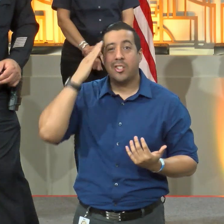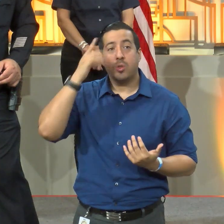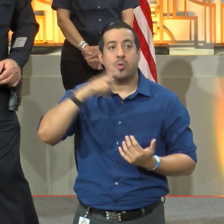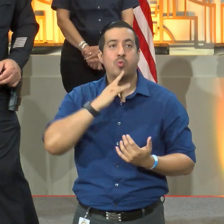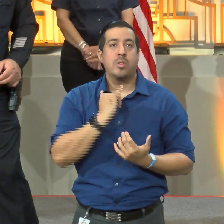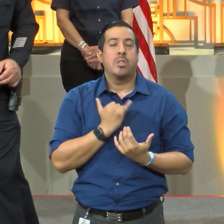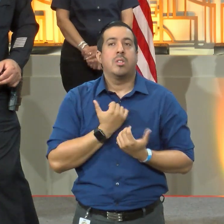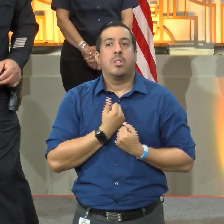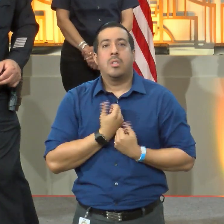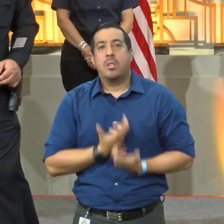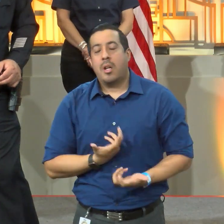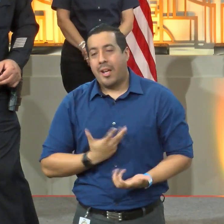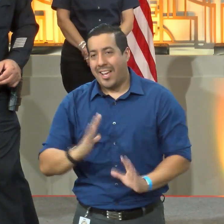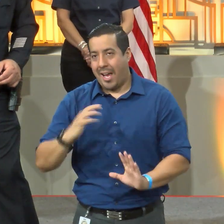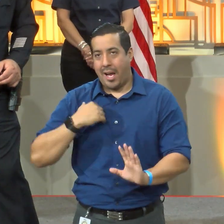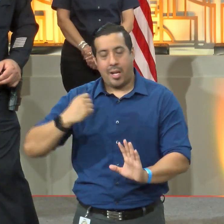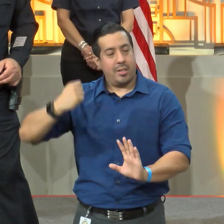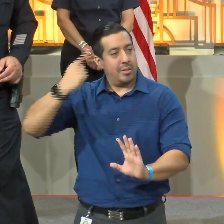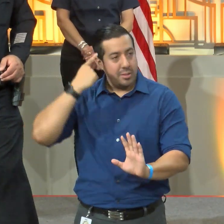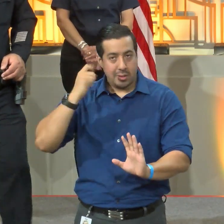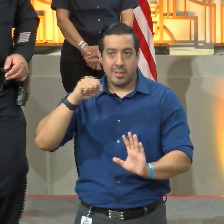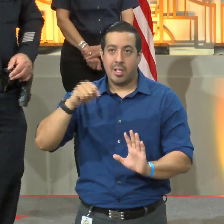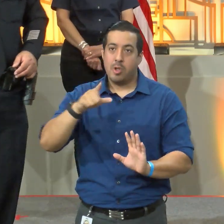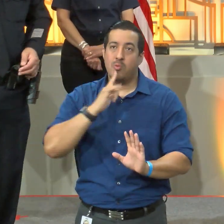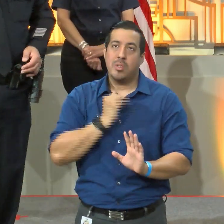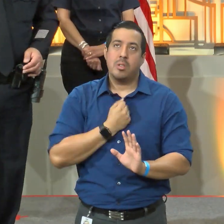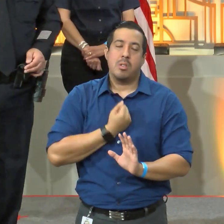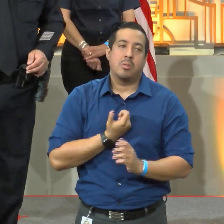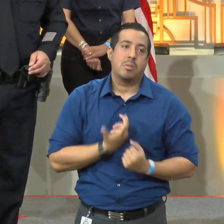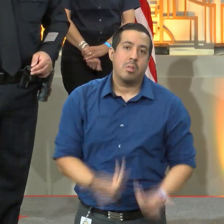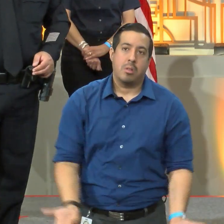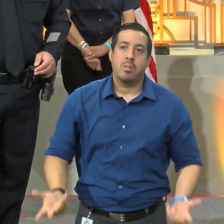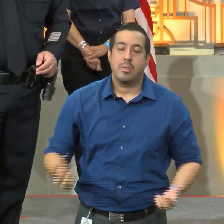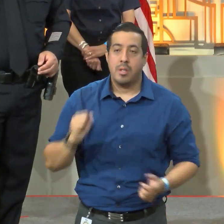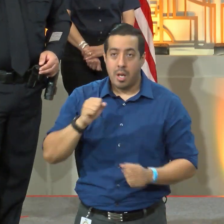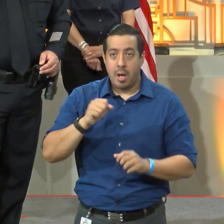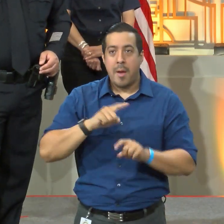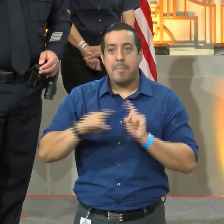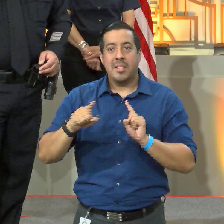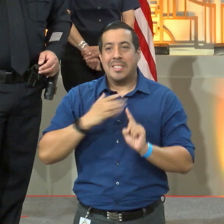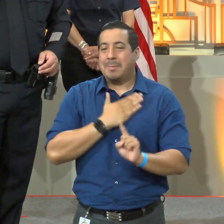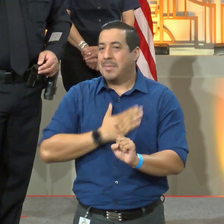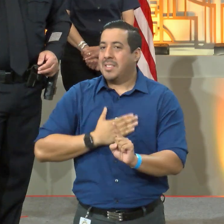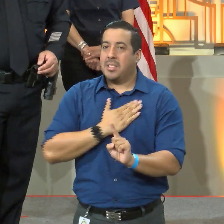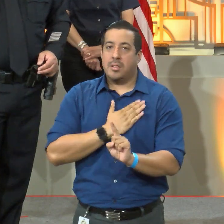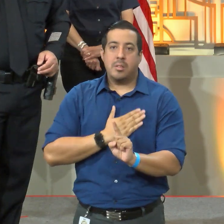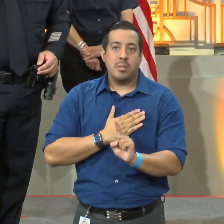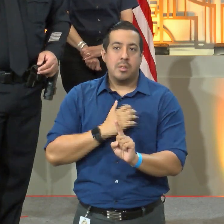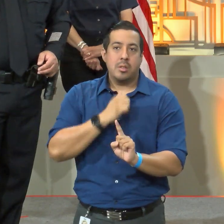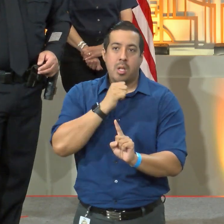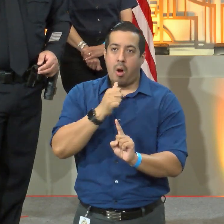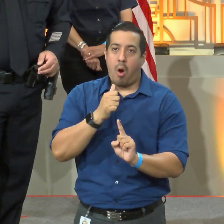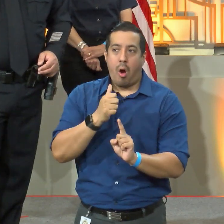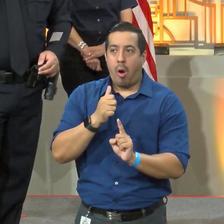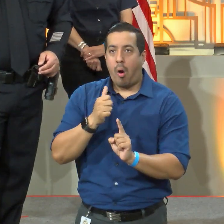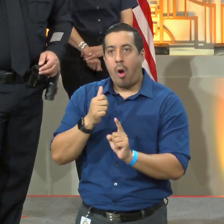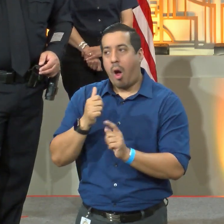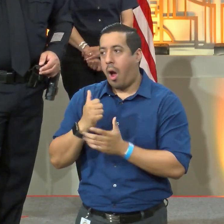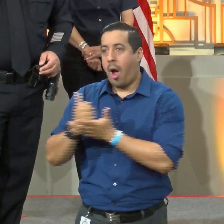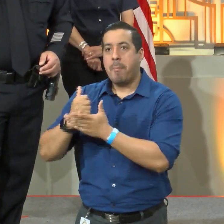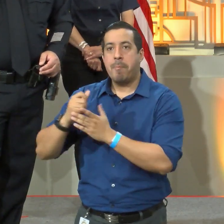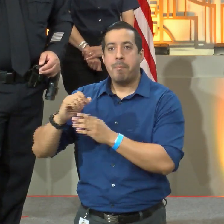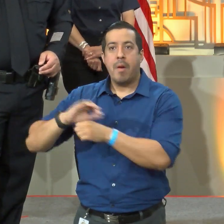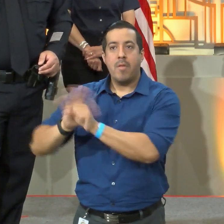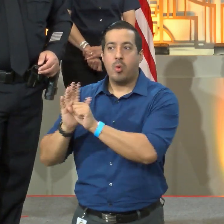fatigue exists. I got that, the fatigue. But let's not fuel the virus. It's still looking for some